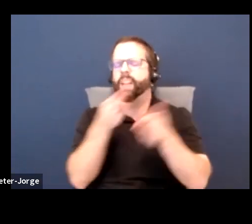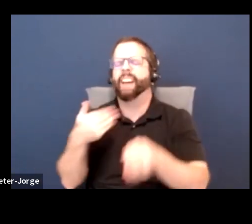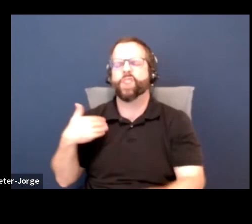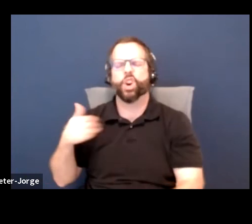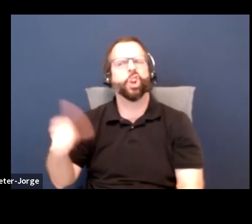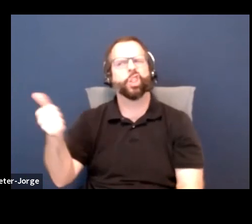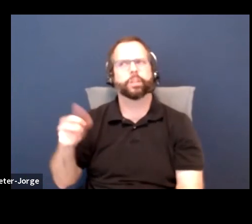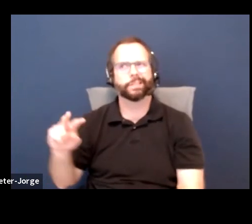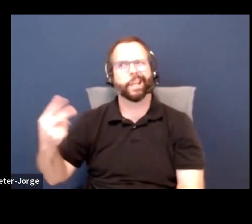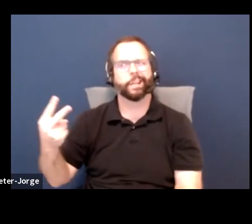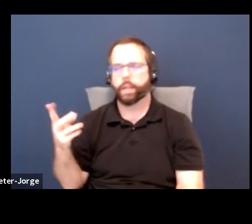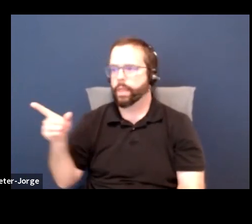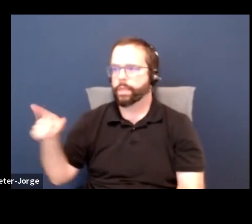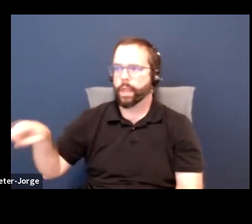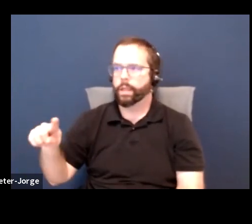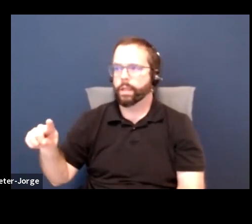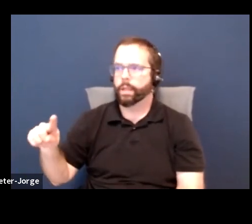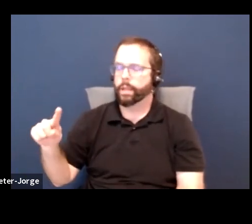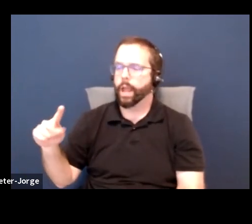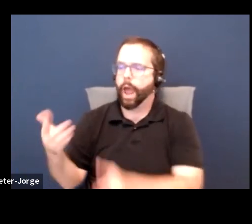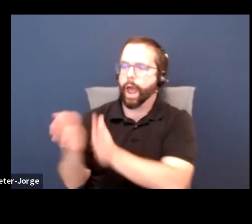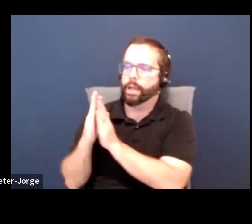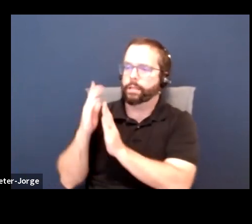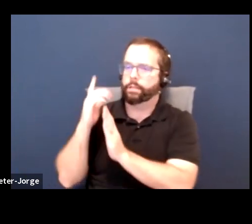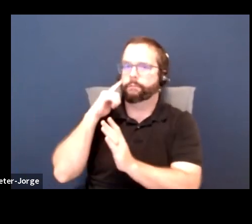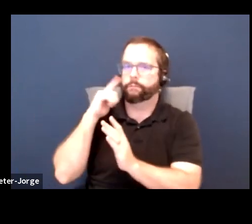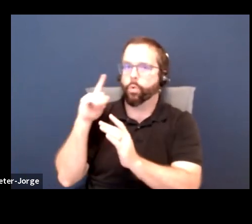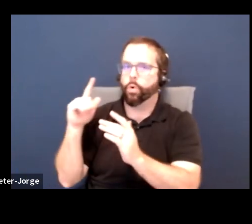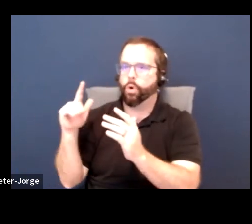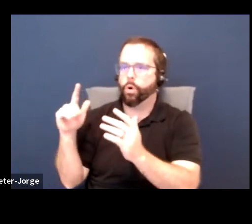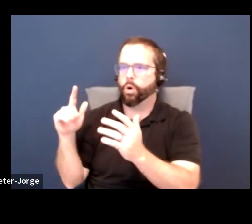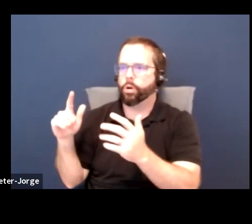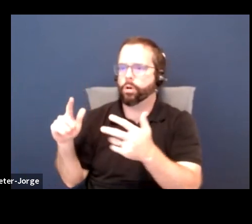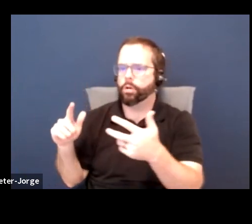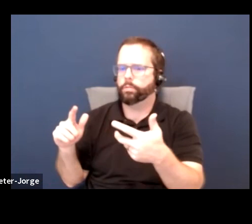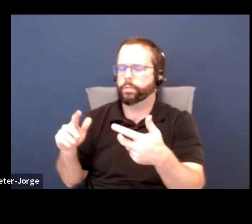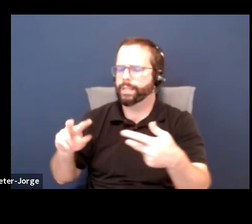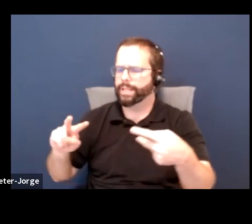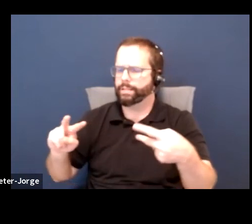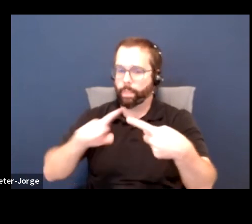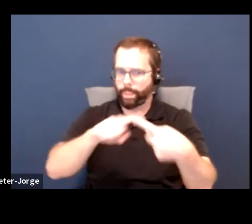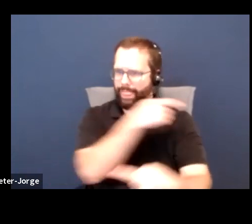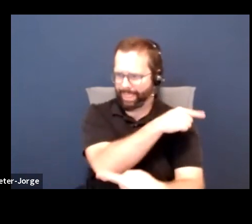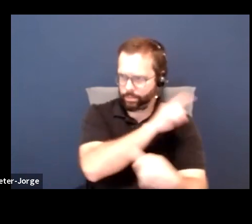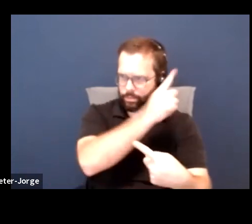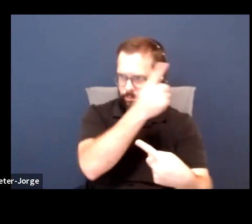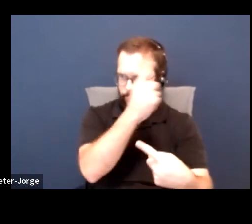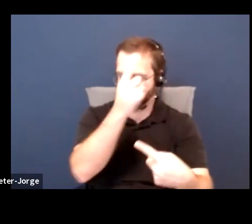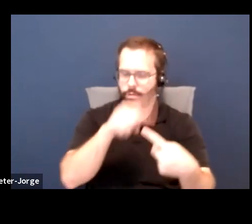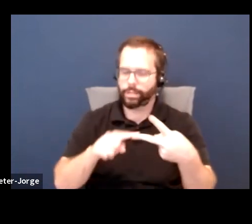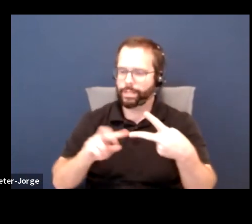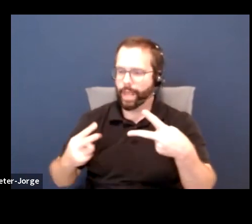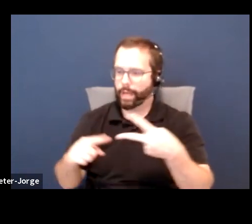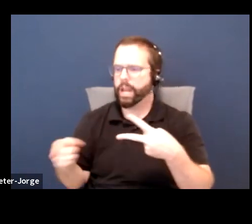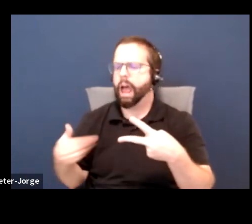above bare minimum standards, but not quite this level of optimum accessibility. And our preference